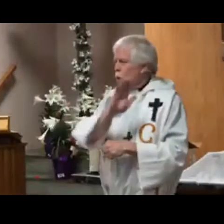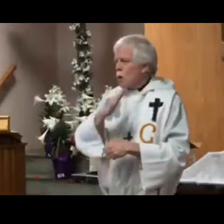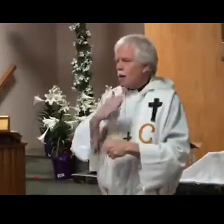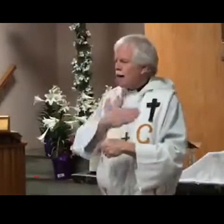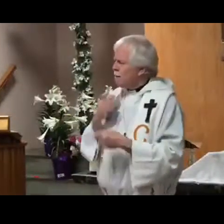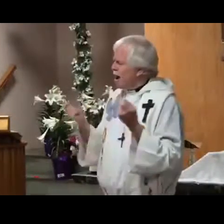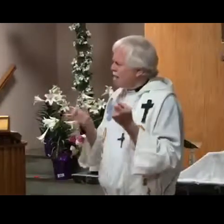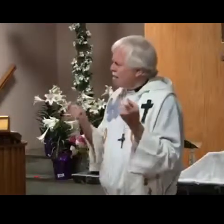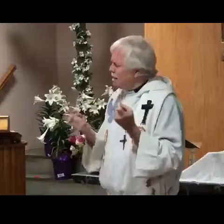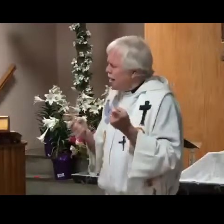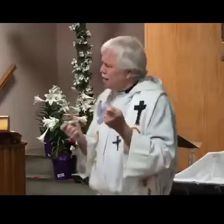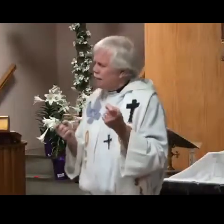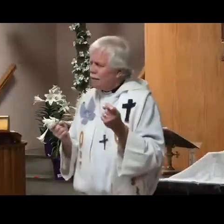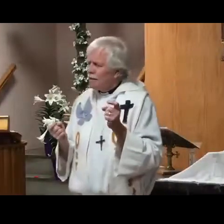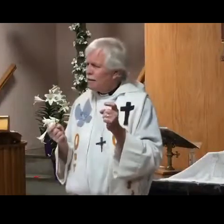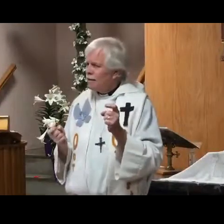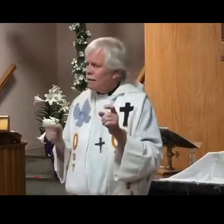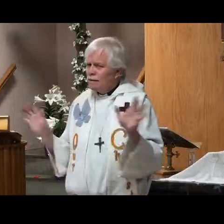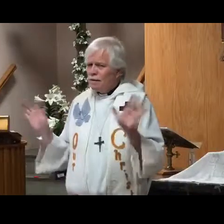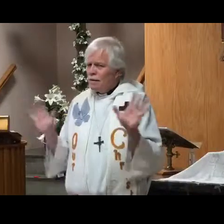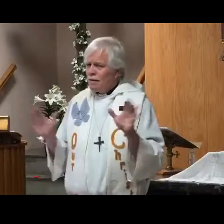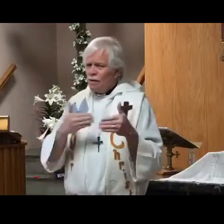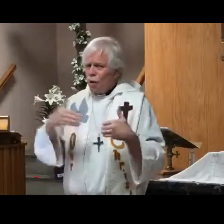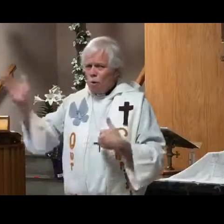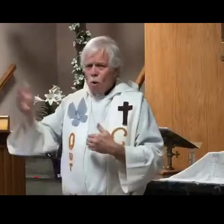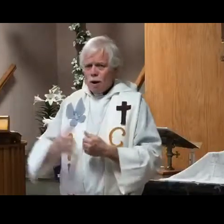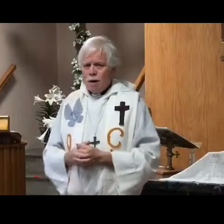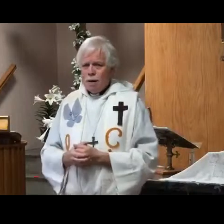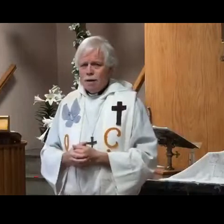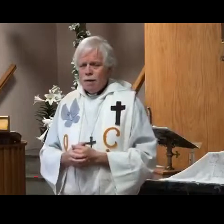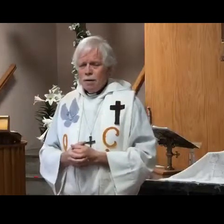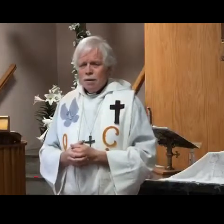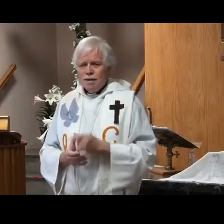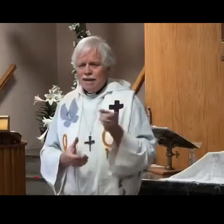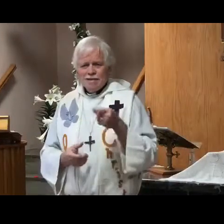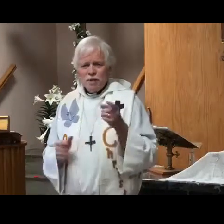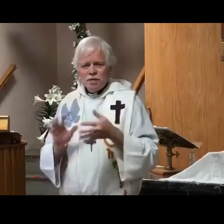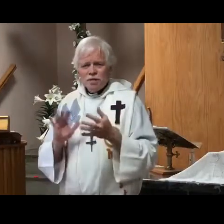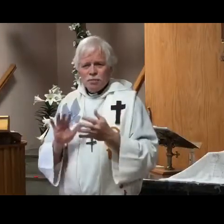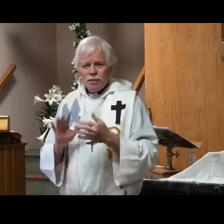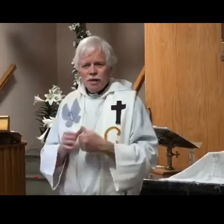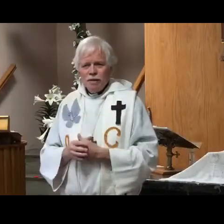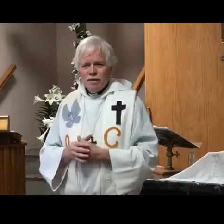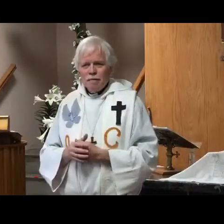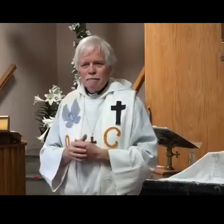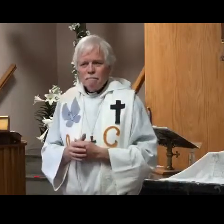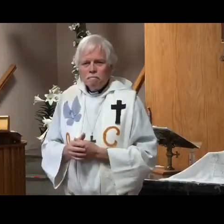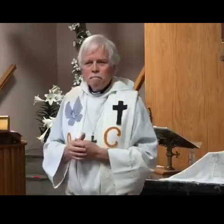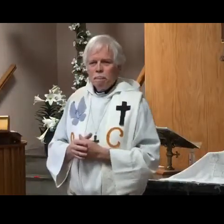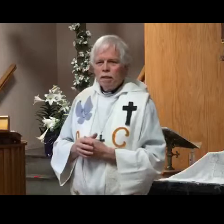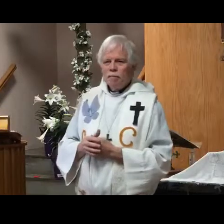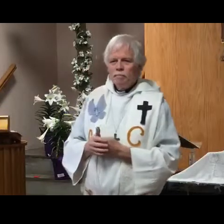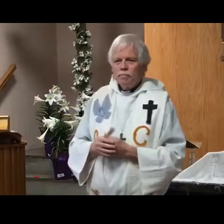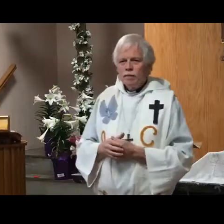remembers your and my sin no more. Did they say it was still blurry?